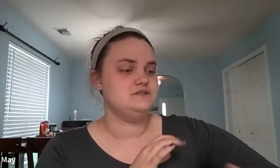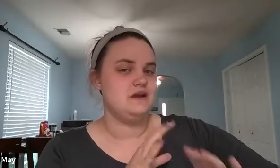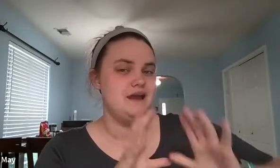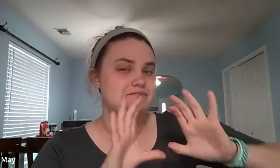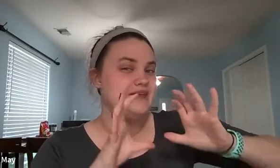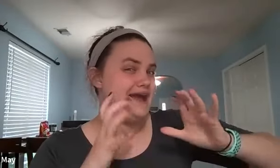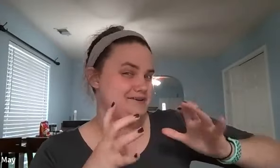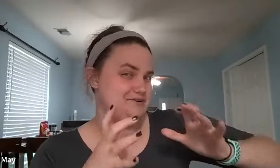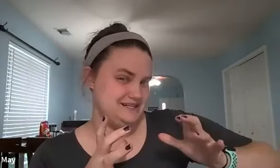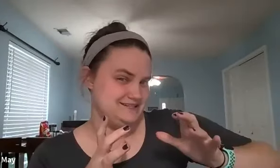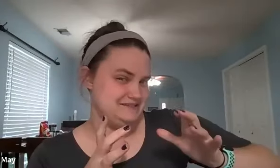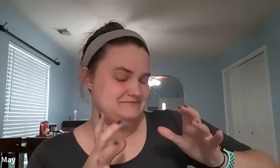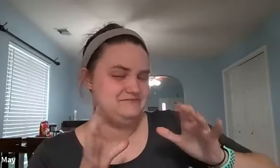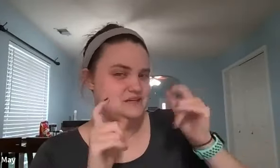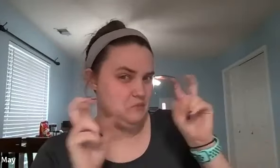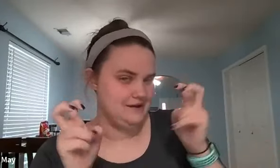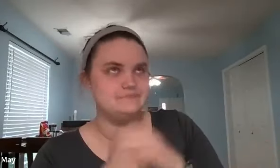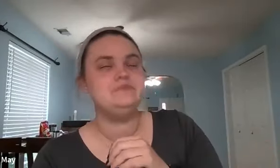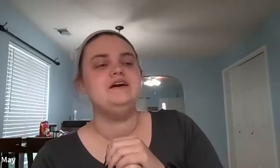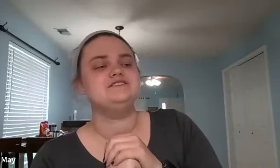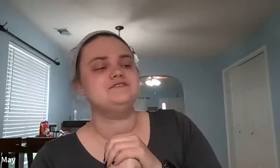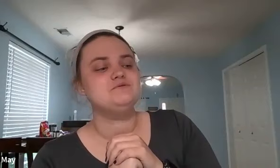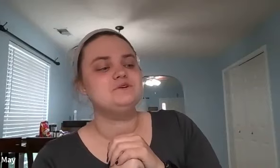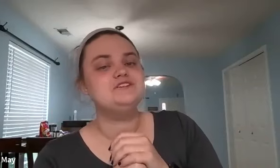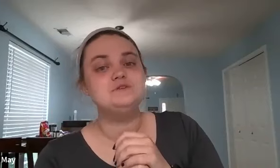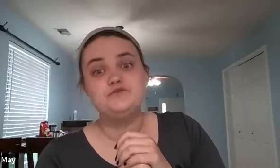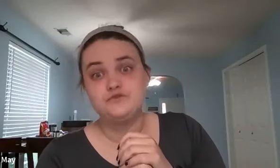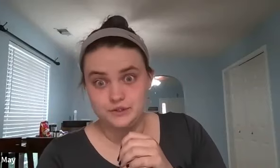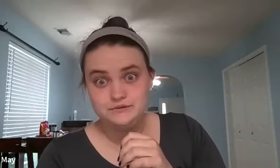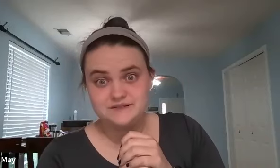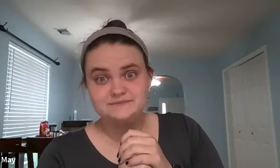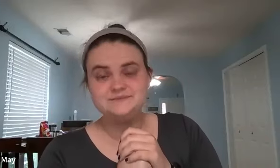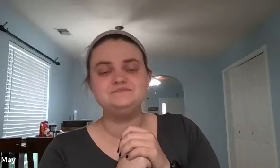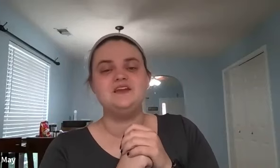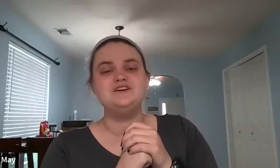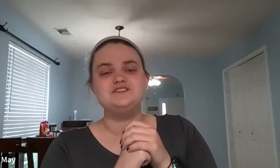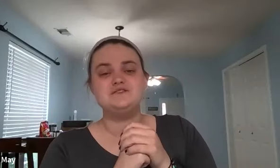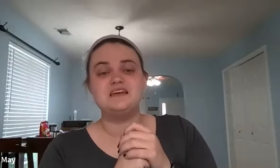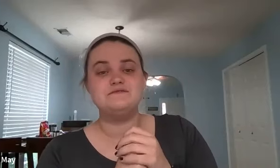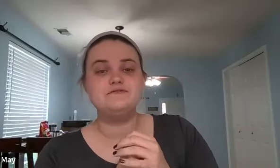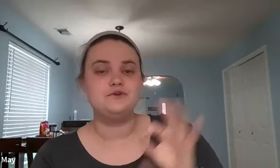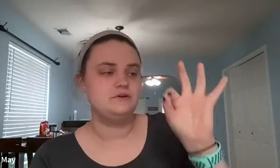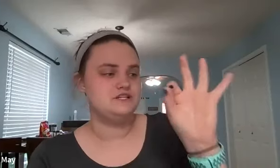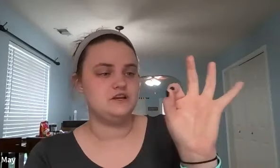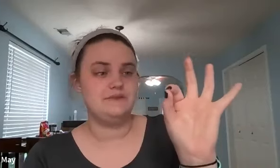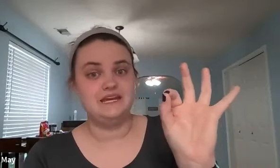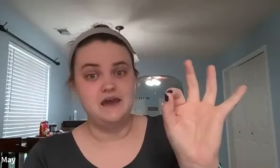is, I have them in categories somewhat. So the first one we're going to do is fruit. So the sign for fruit is you're going to make an